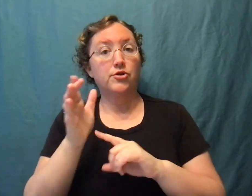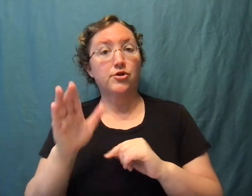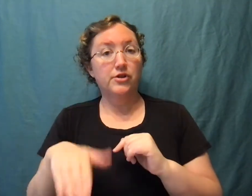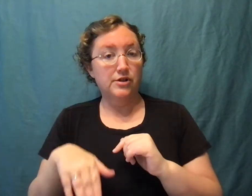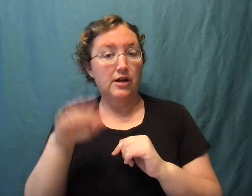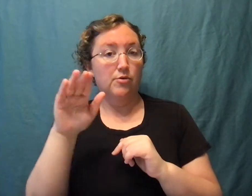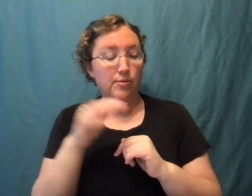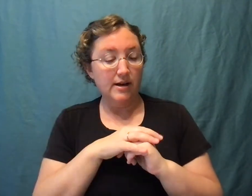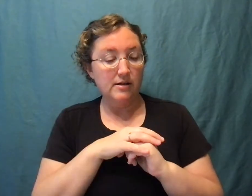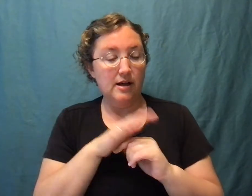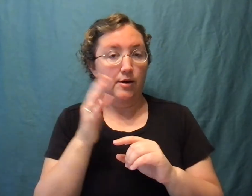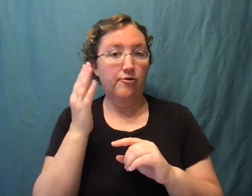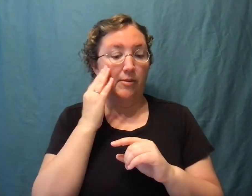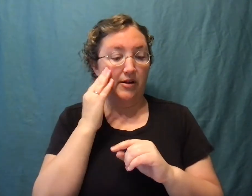cultures that you were raised and familiar with.